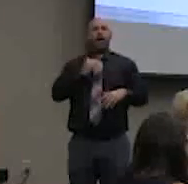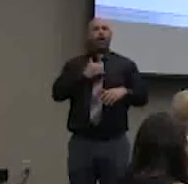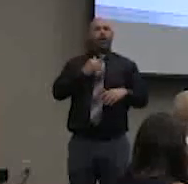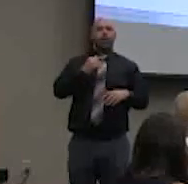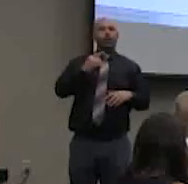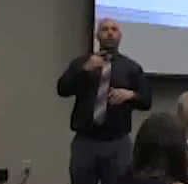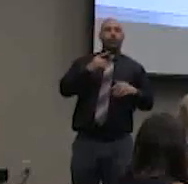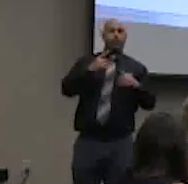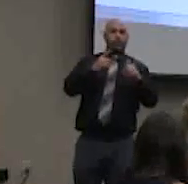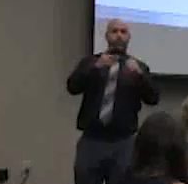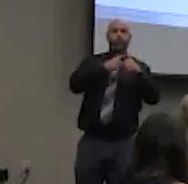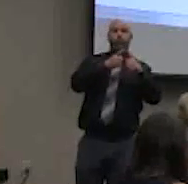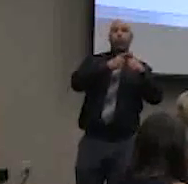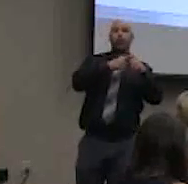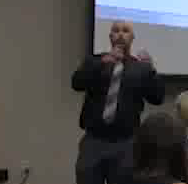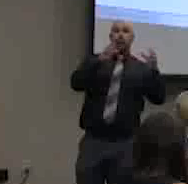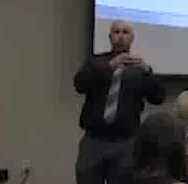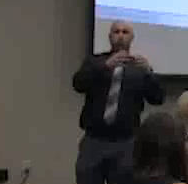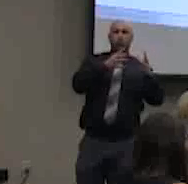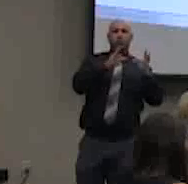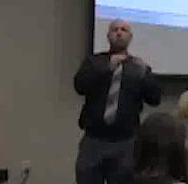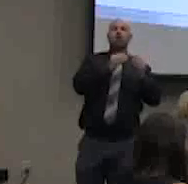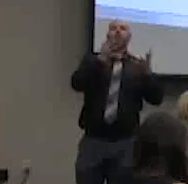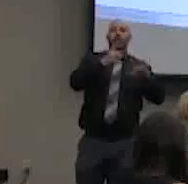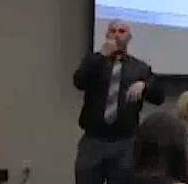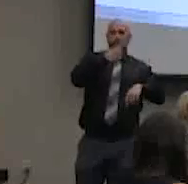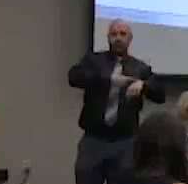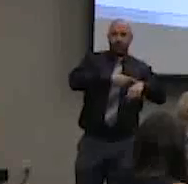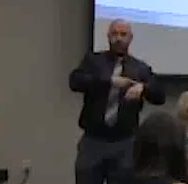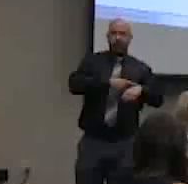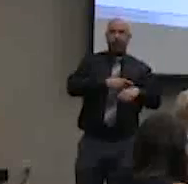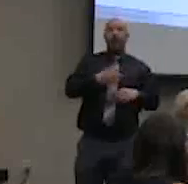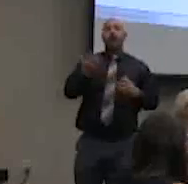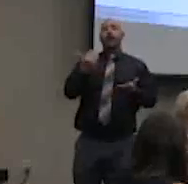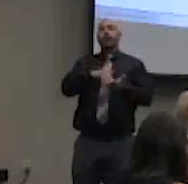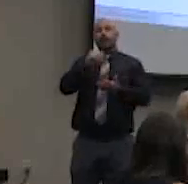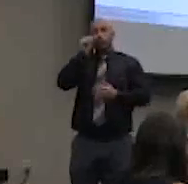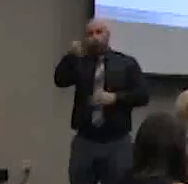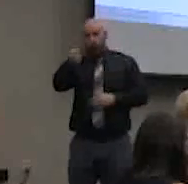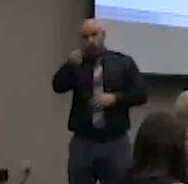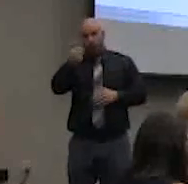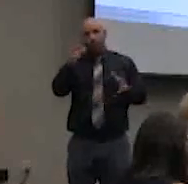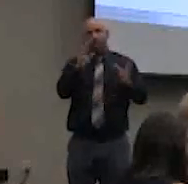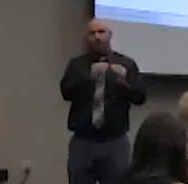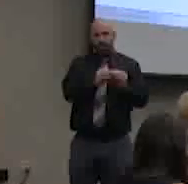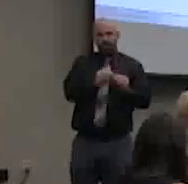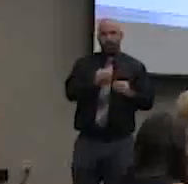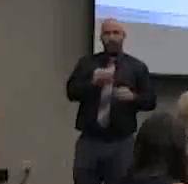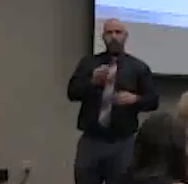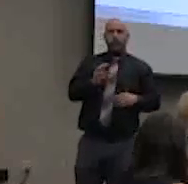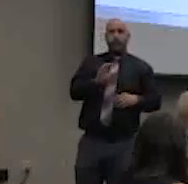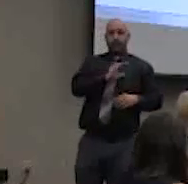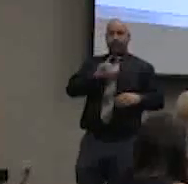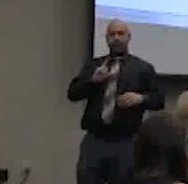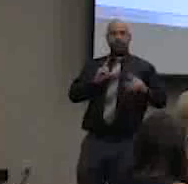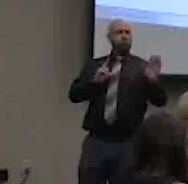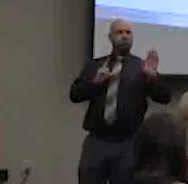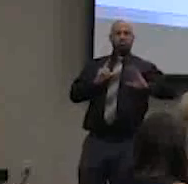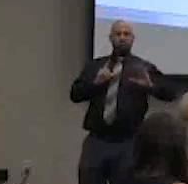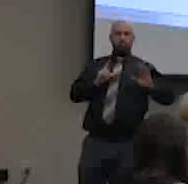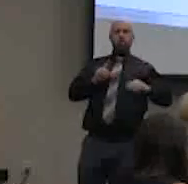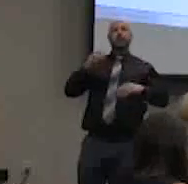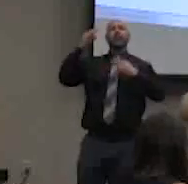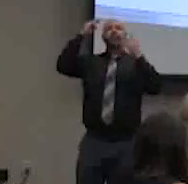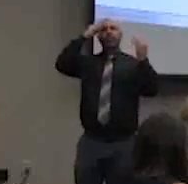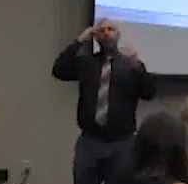meeting again tomorrow. And we're not yet calling them our council. We are calling them a group of thought partners coming together. We